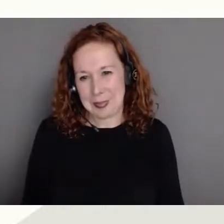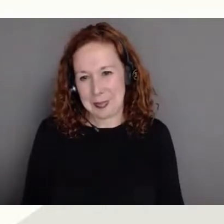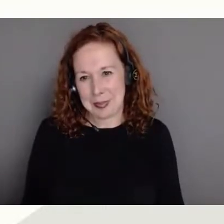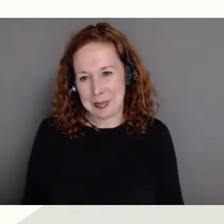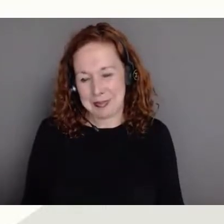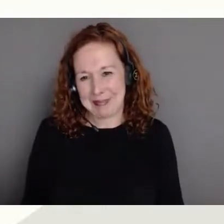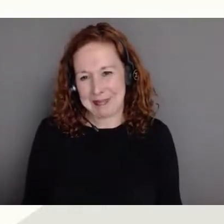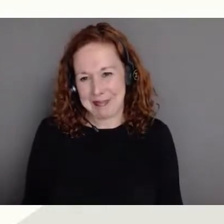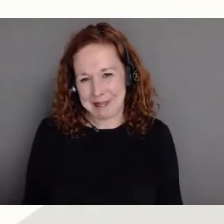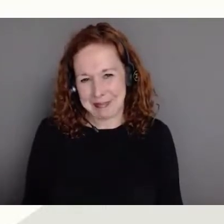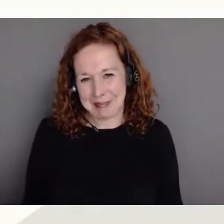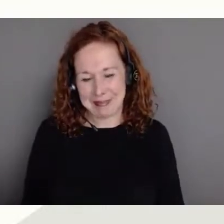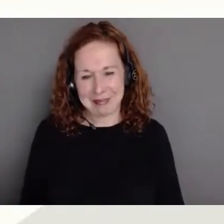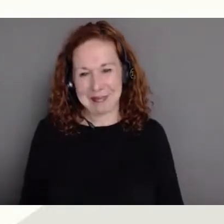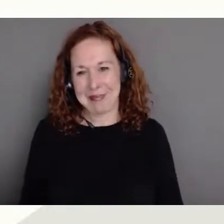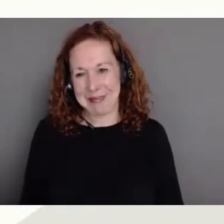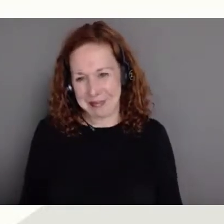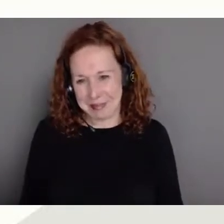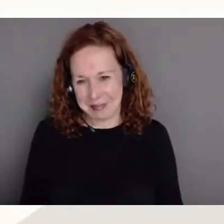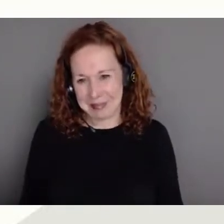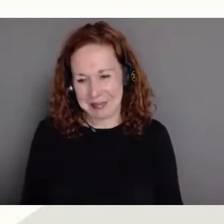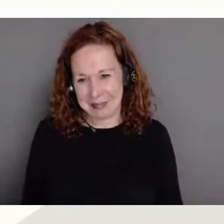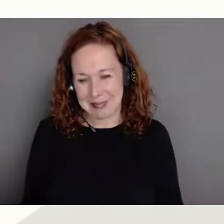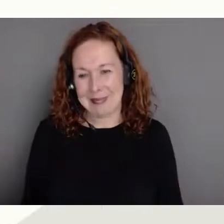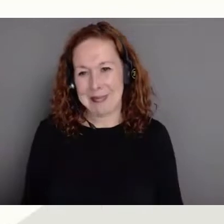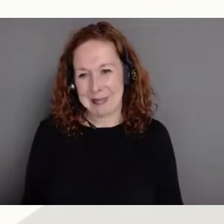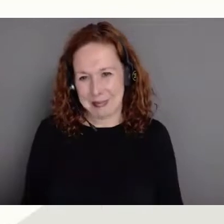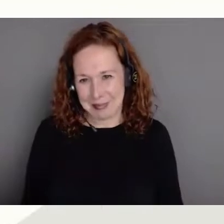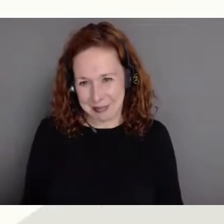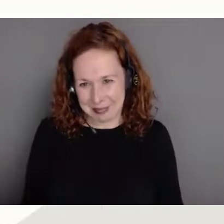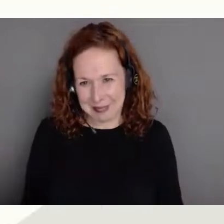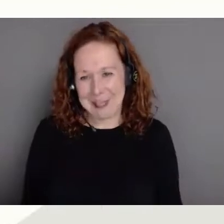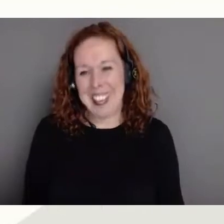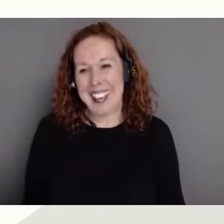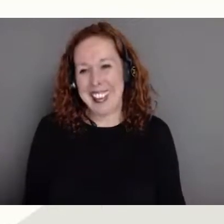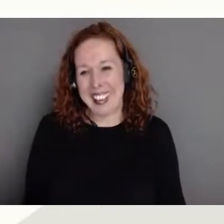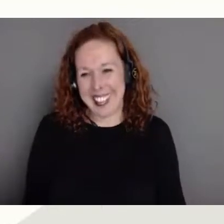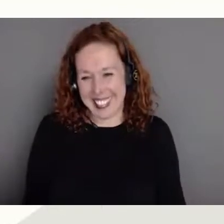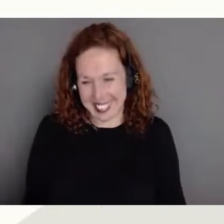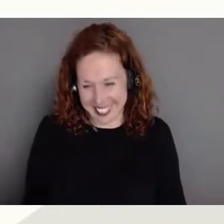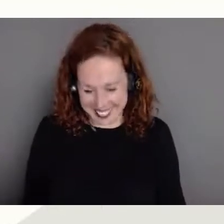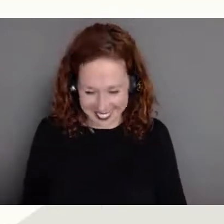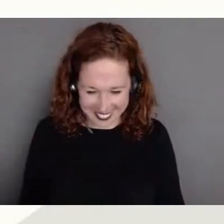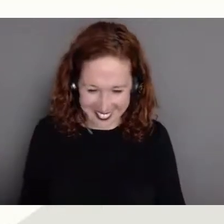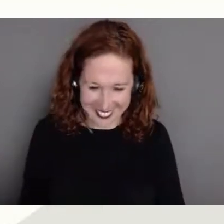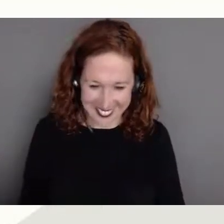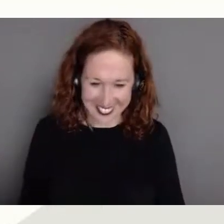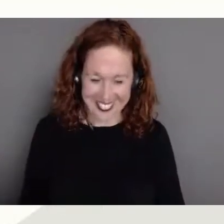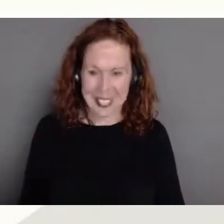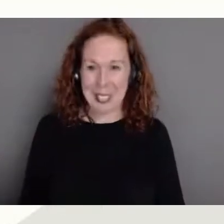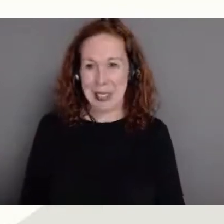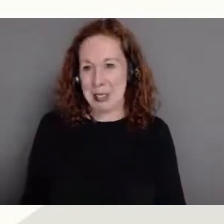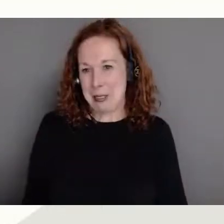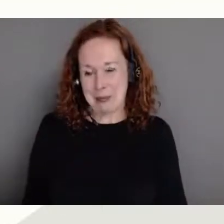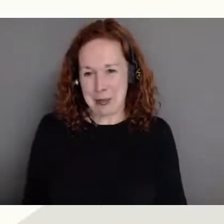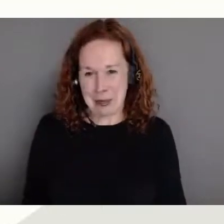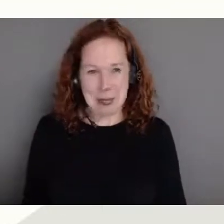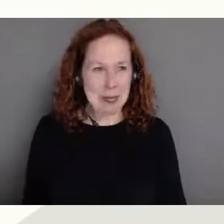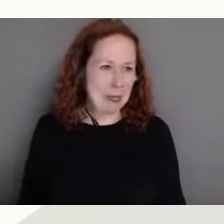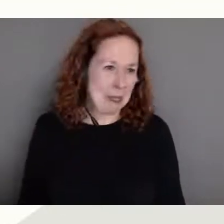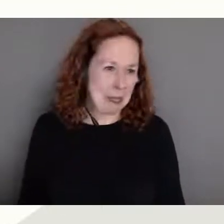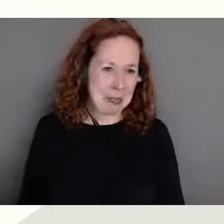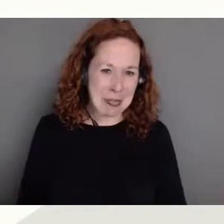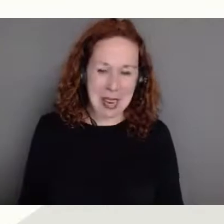guest on a podcast, like go for it. Send her some hearts. She liked it. She's a busy mama, but